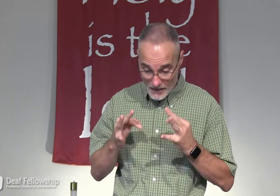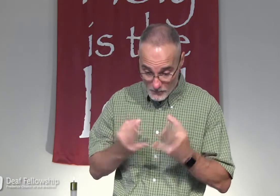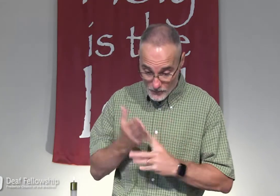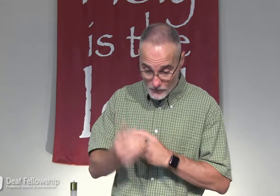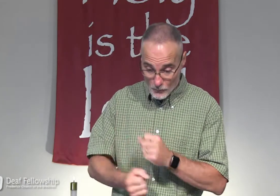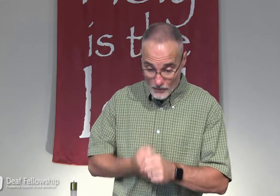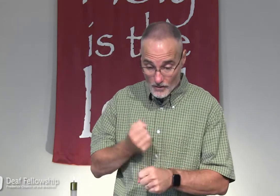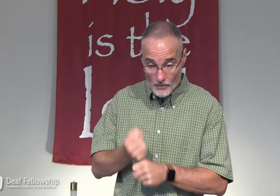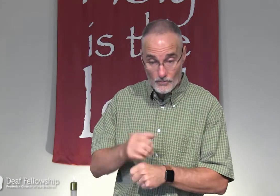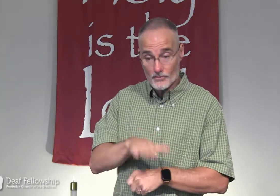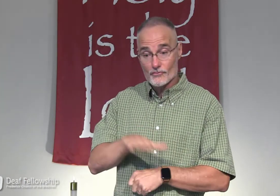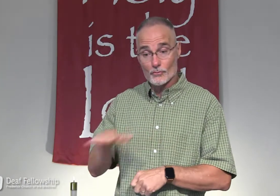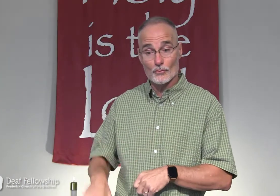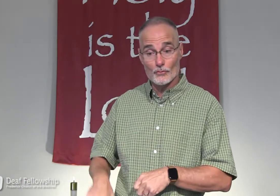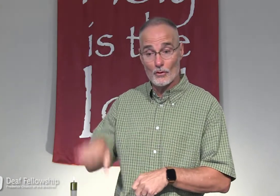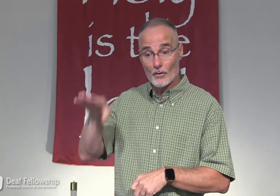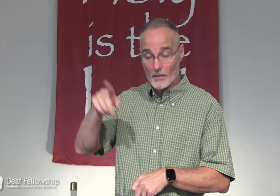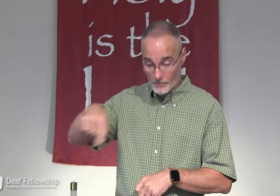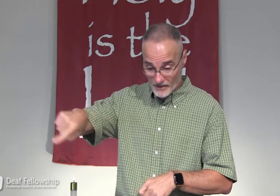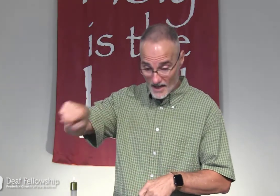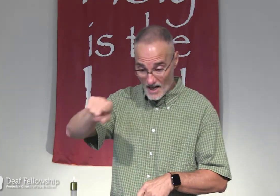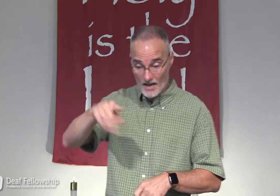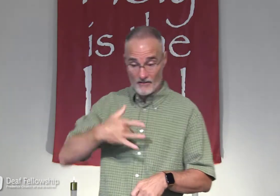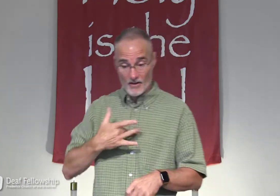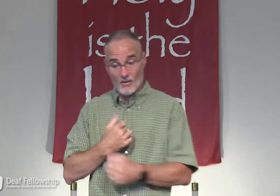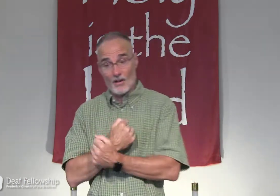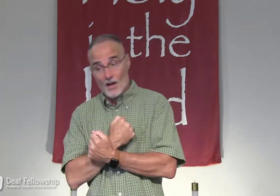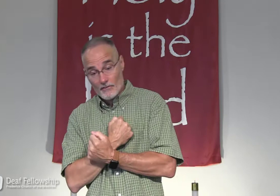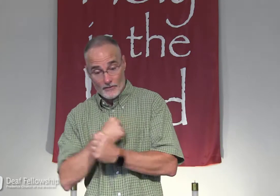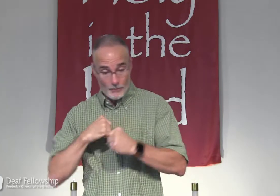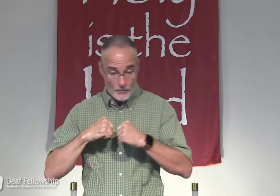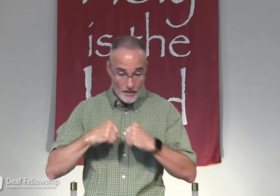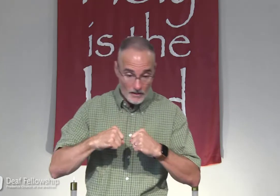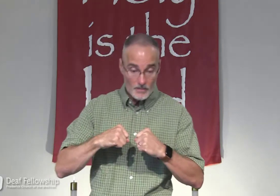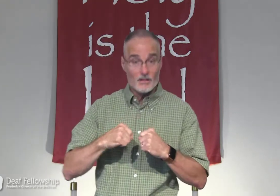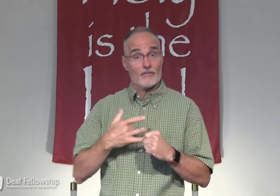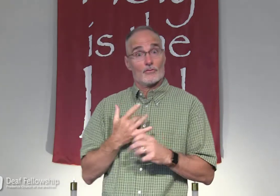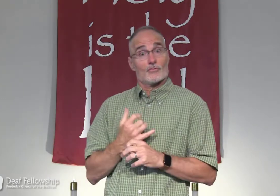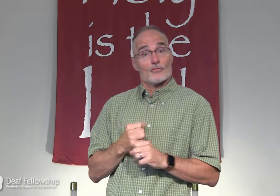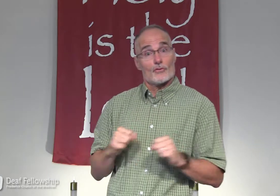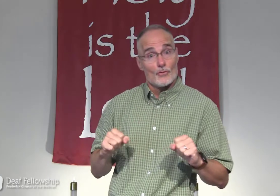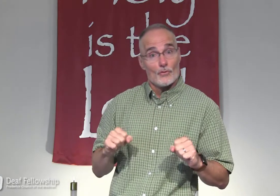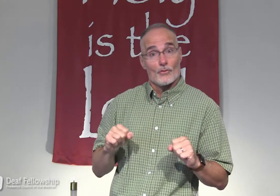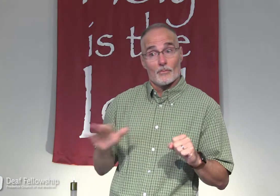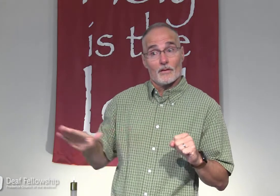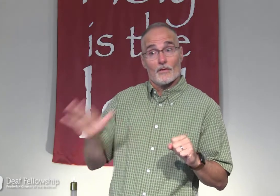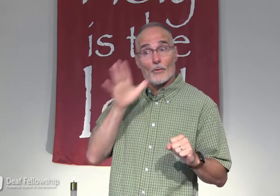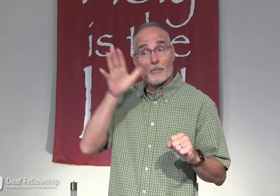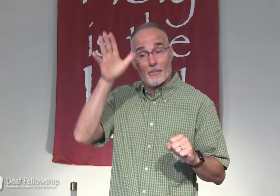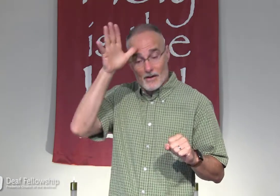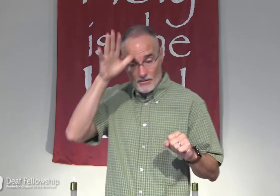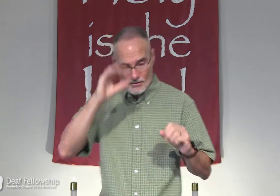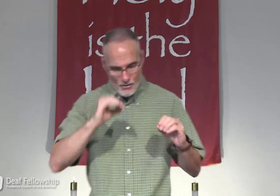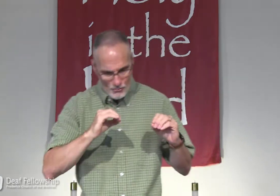I've worked with Christian families through the years whose children were raised feeling